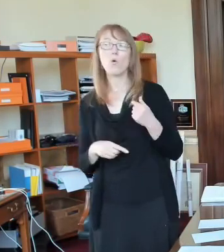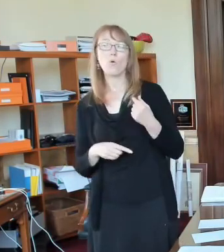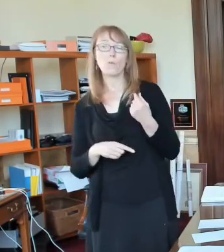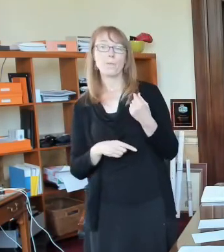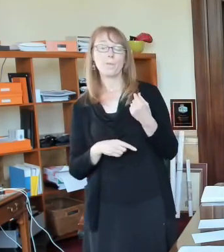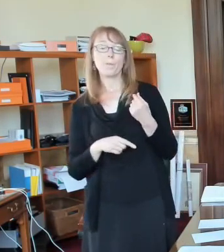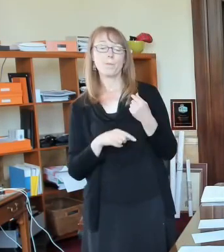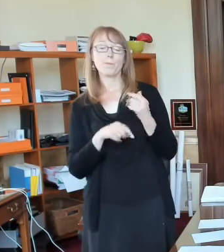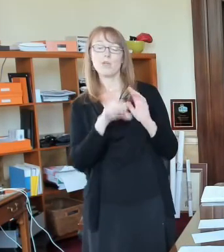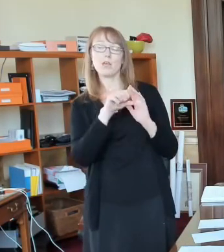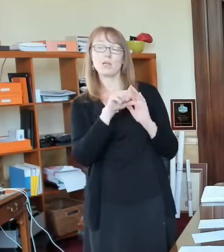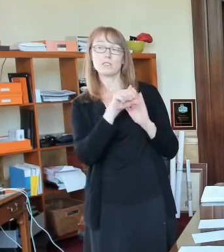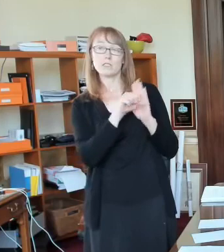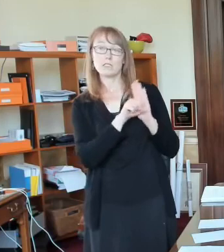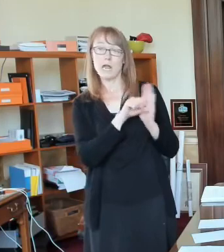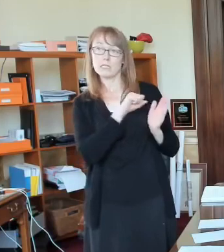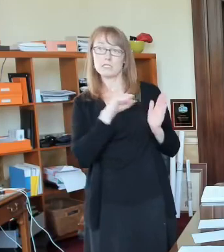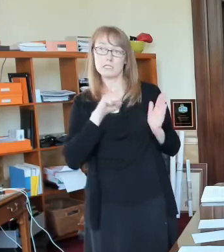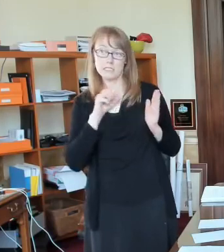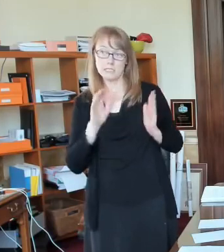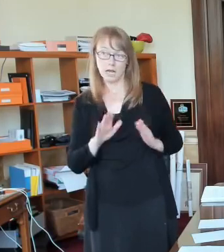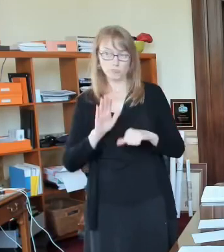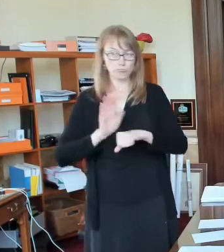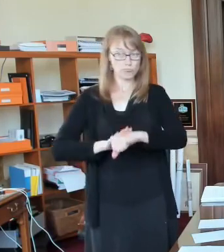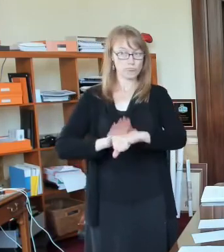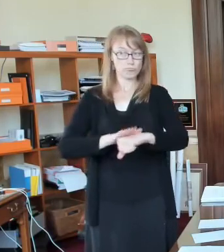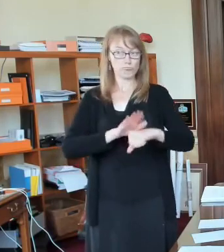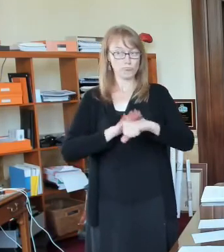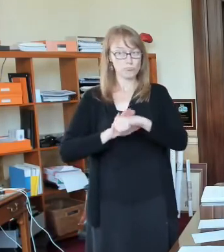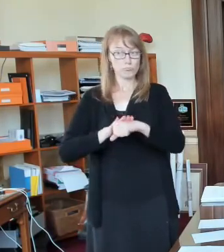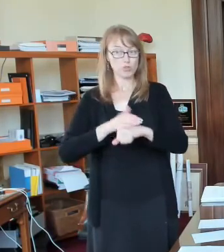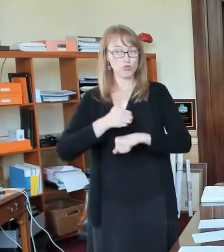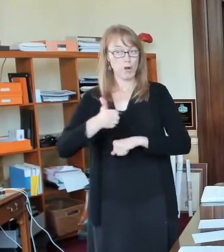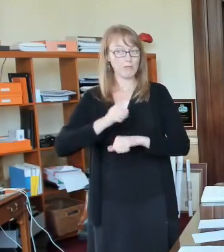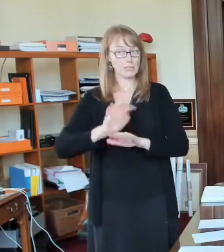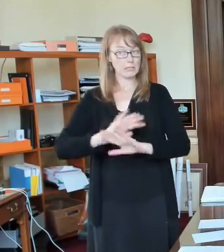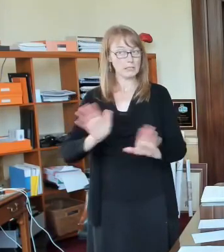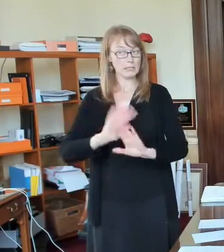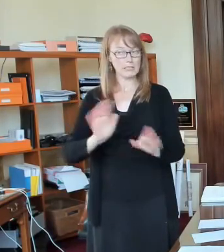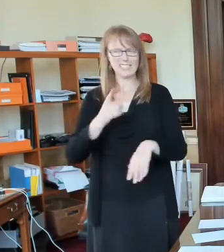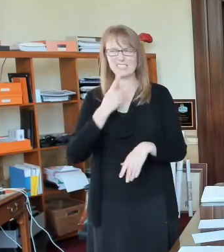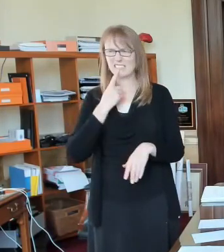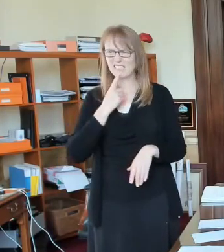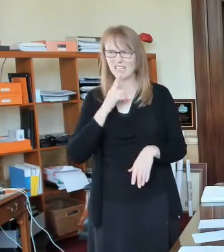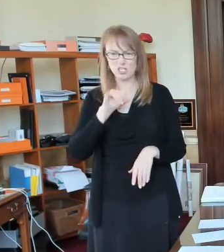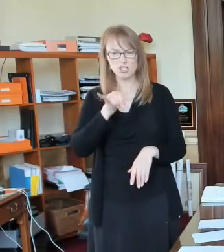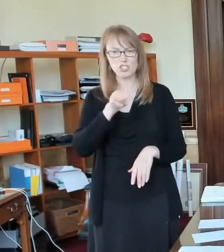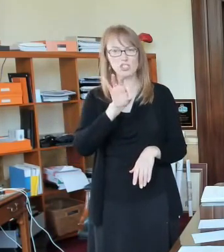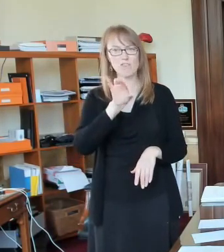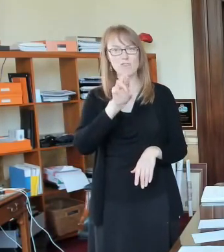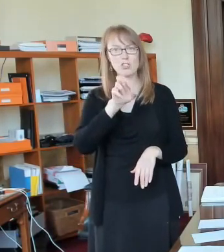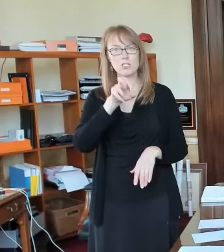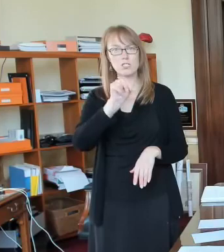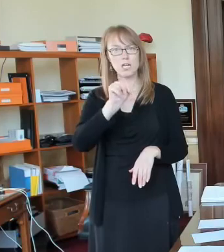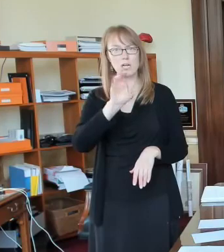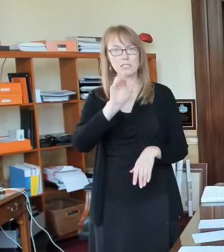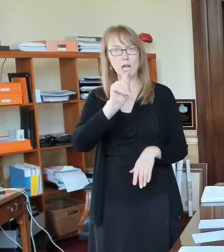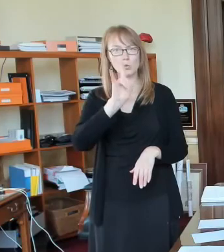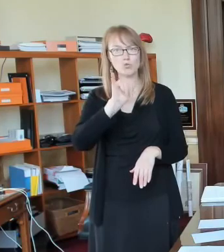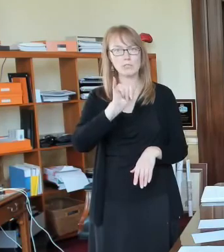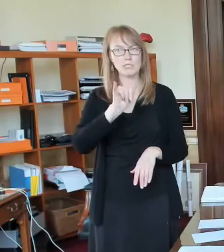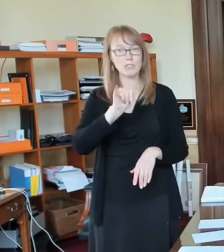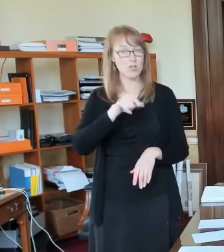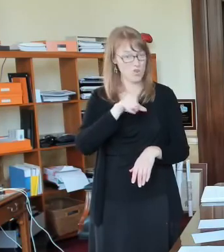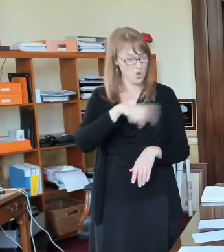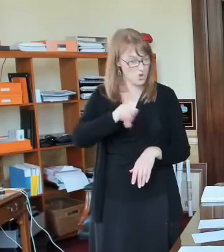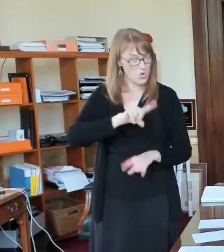senator out of Jefferson County urging people from Jefferson County not to come to the St. Louis region because of violence that happened over